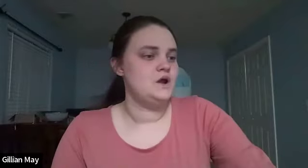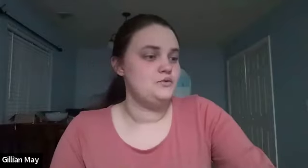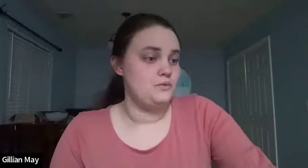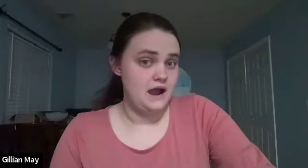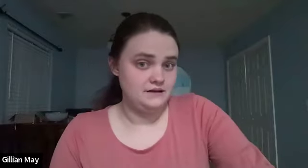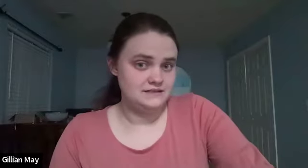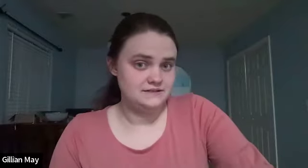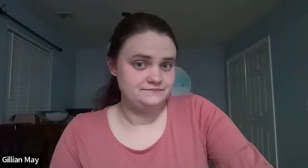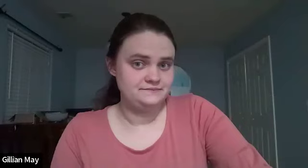Rat,